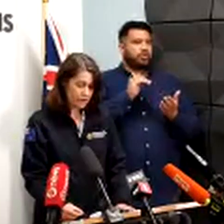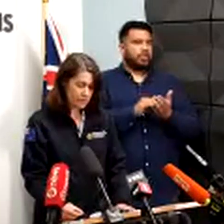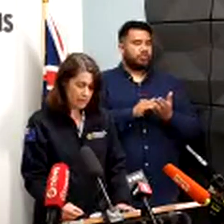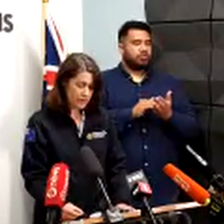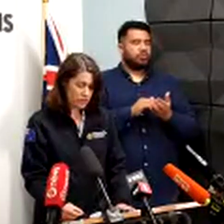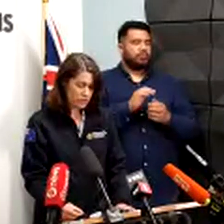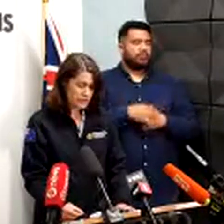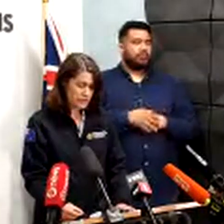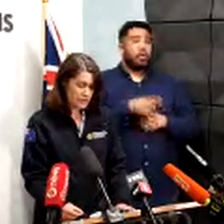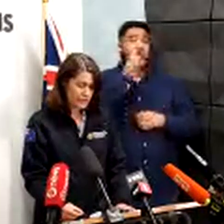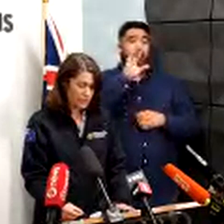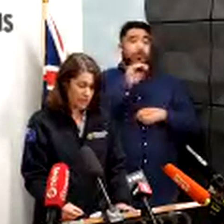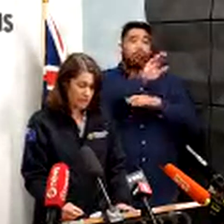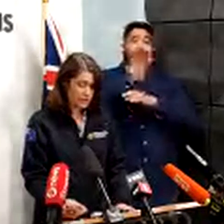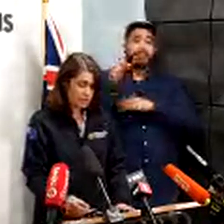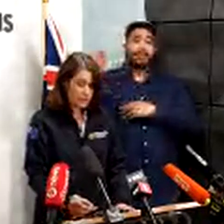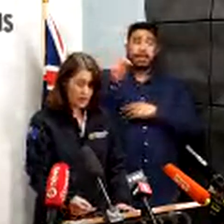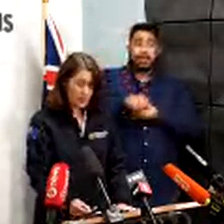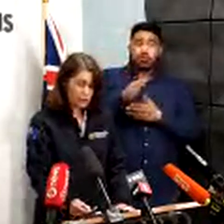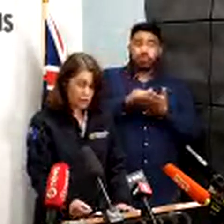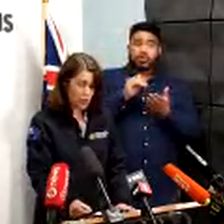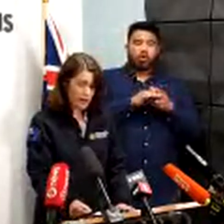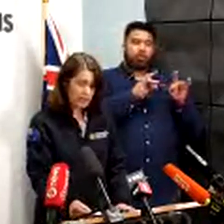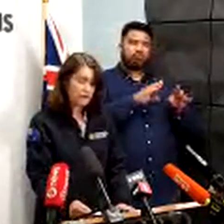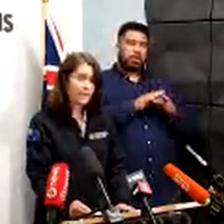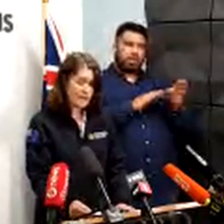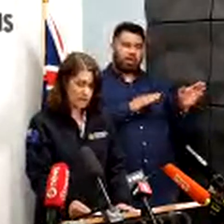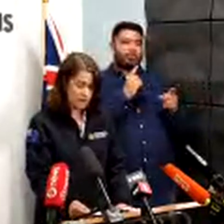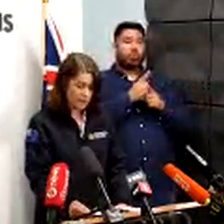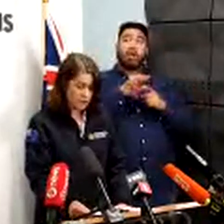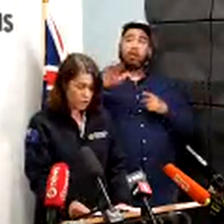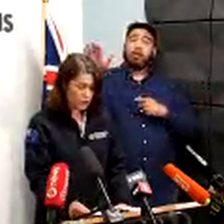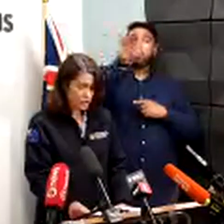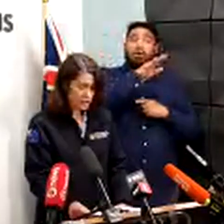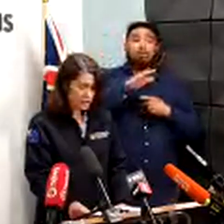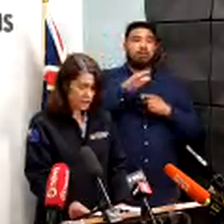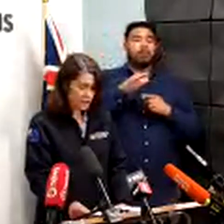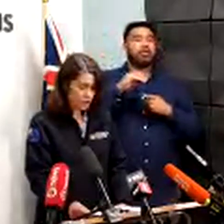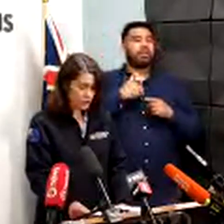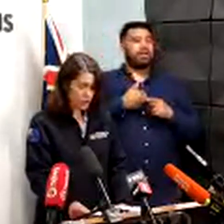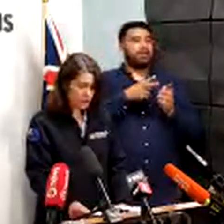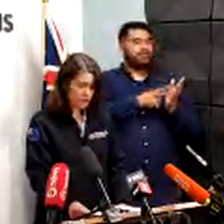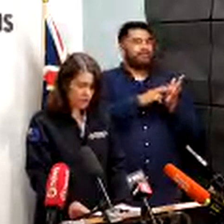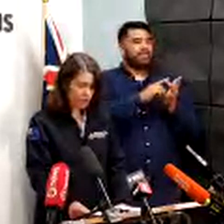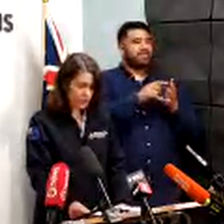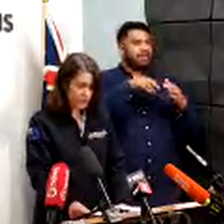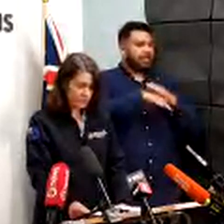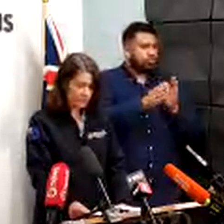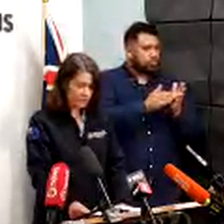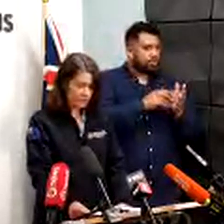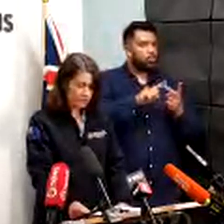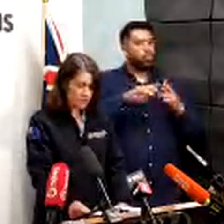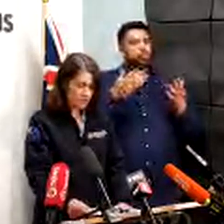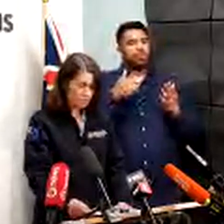those travelling from other countries other than Australia will require either a visa or a New Zealand Electronic Travel